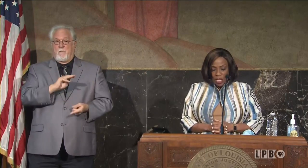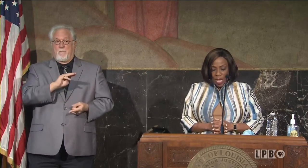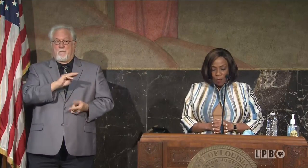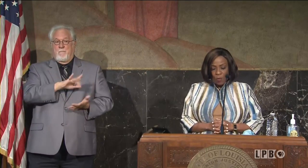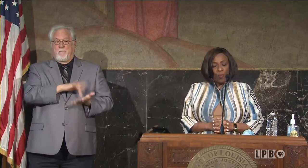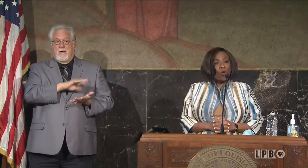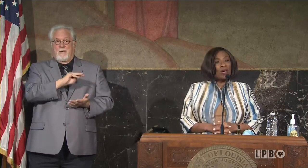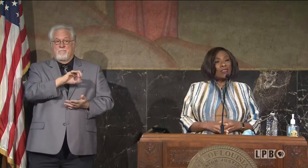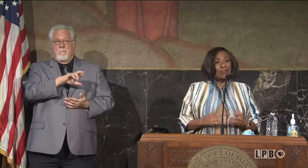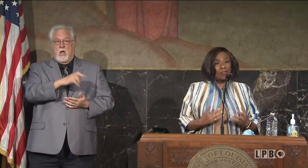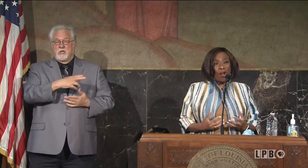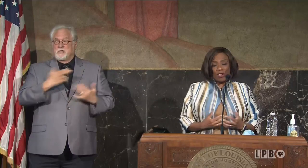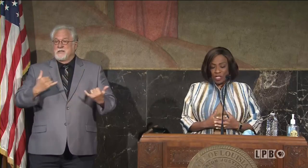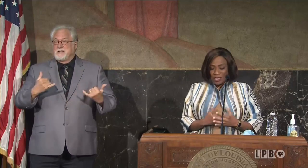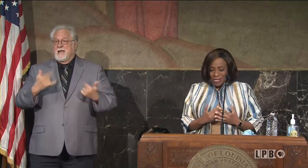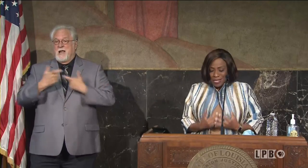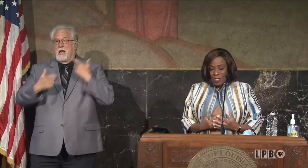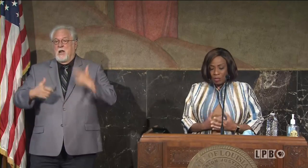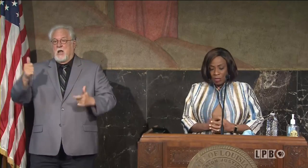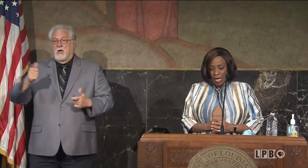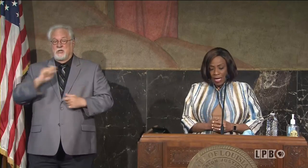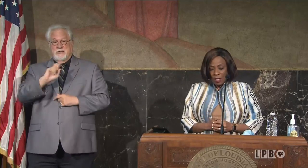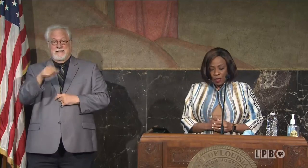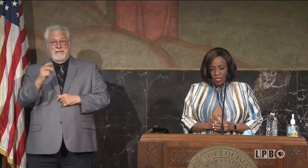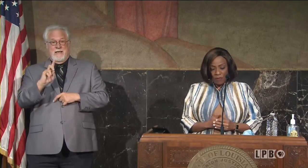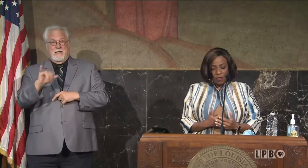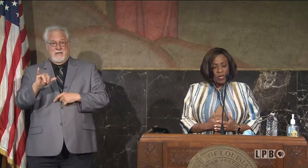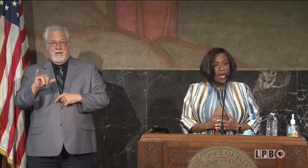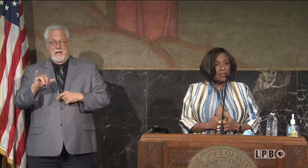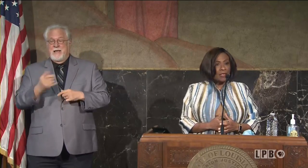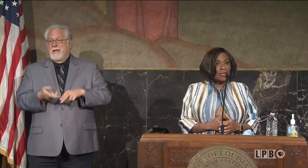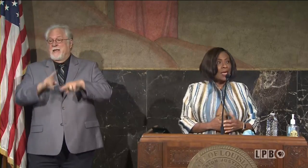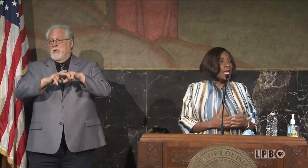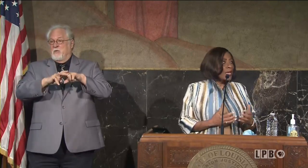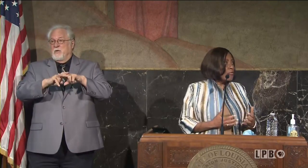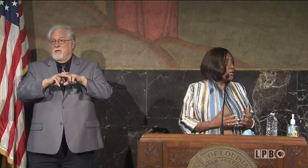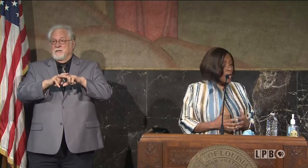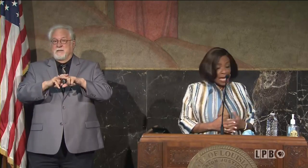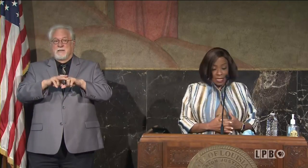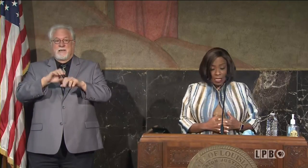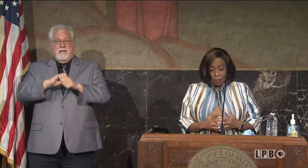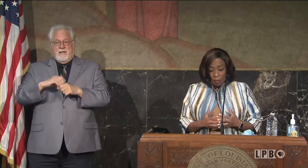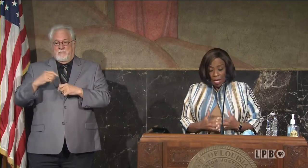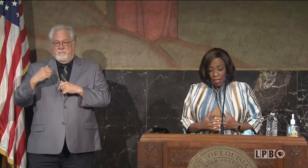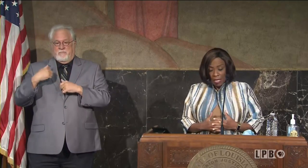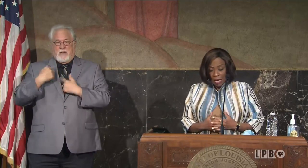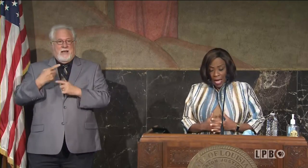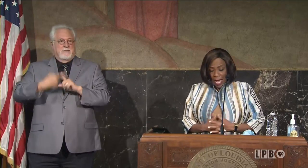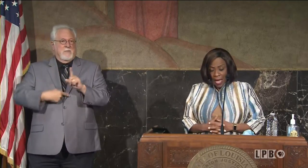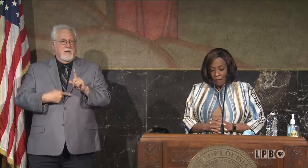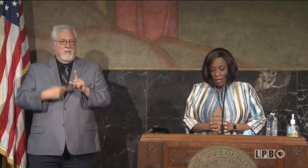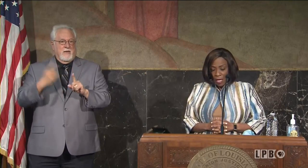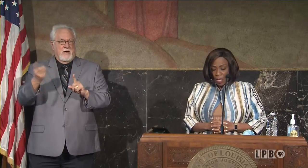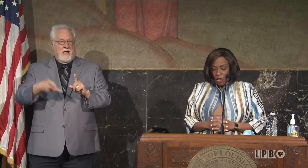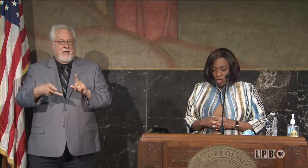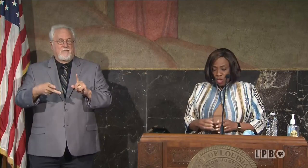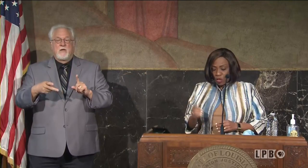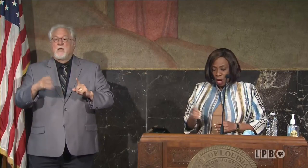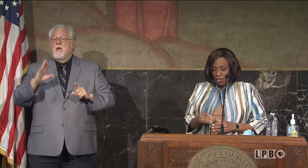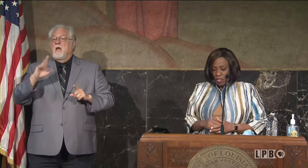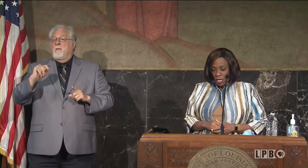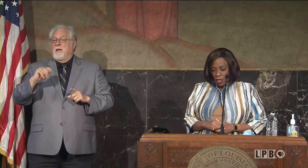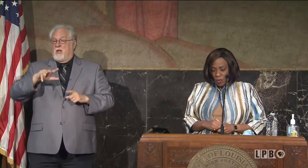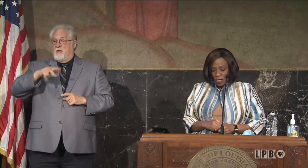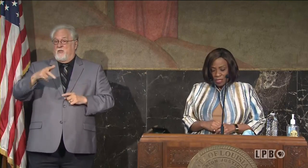And today, we reported the largest single-day increase of new cases in the last month and a half. The